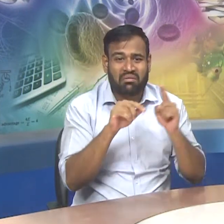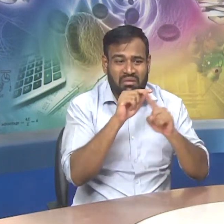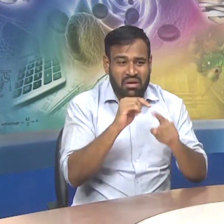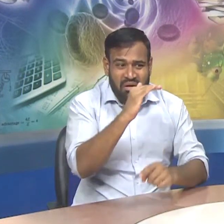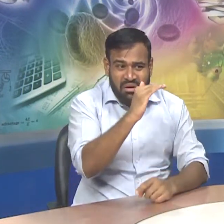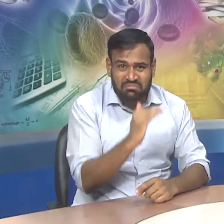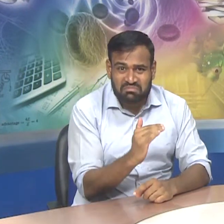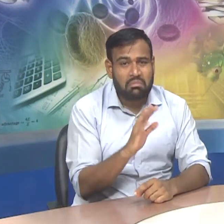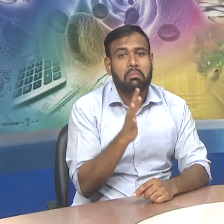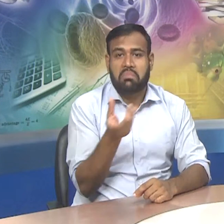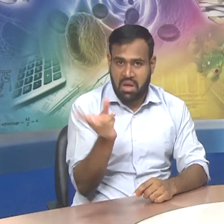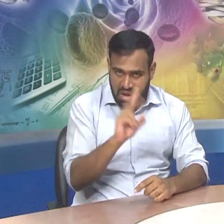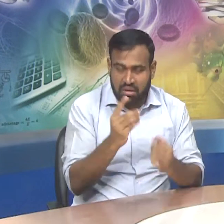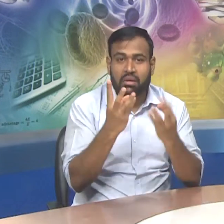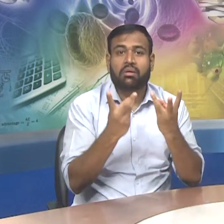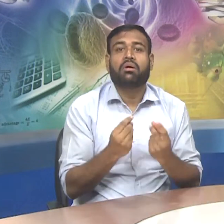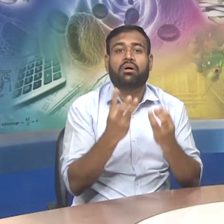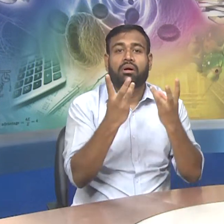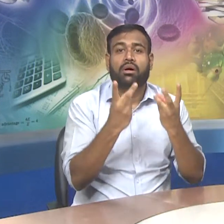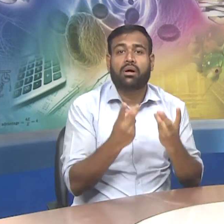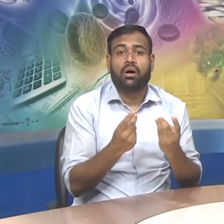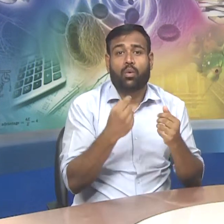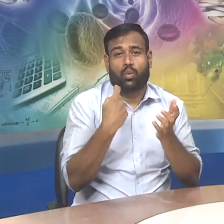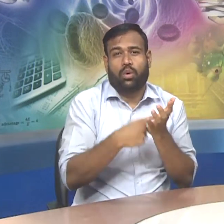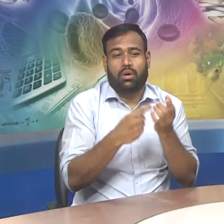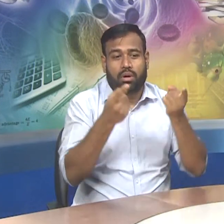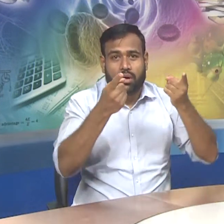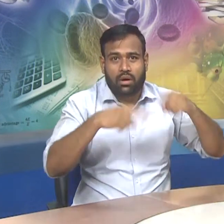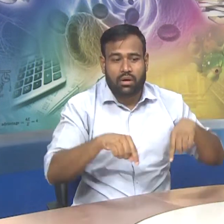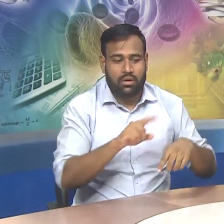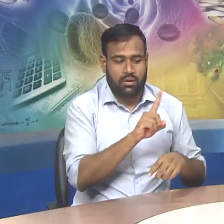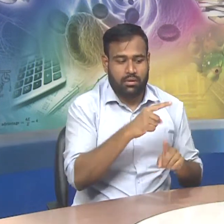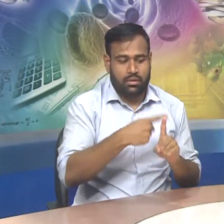One is added to the quotient to make it more than 50%.